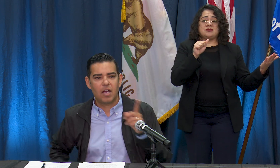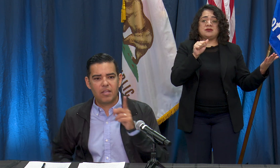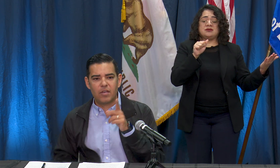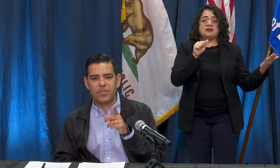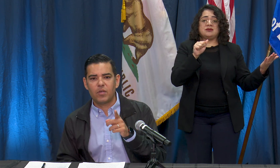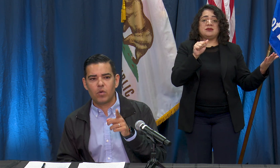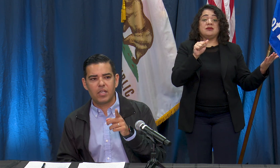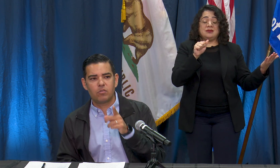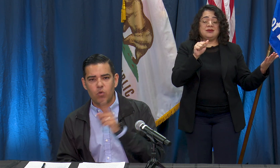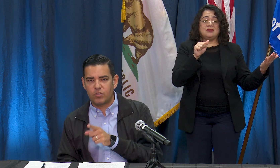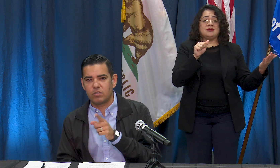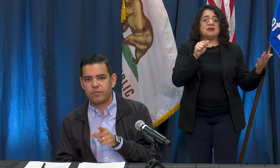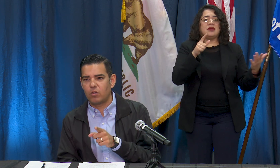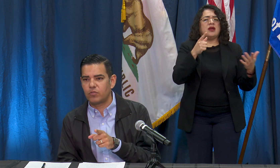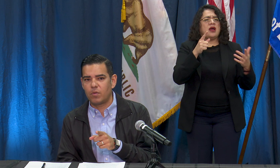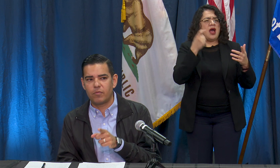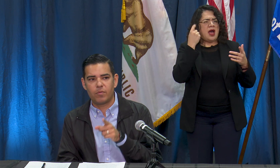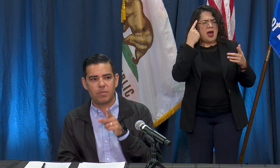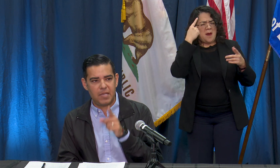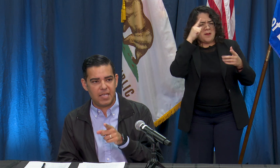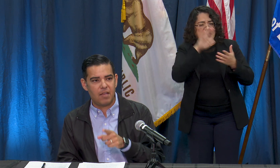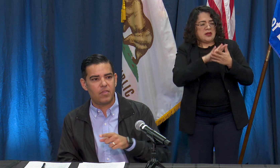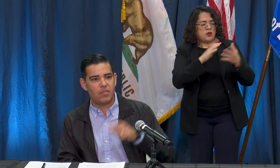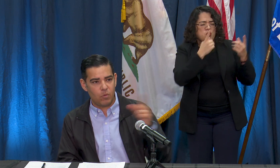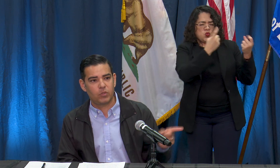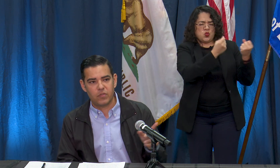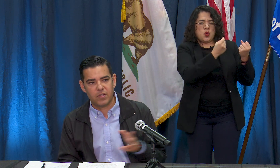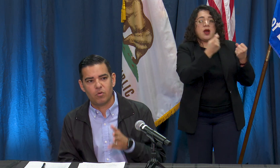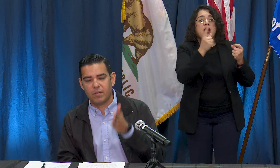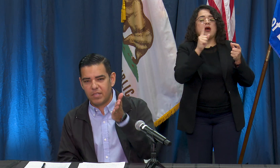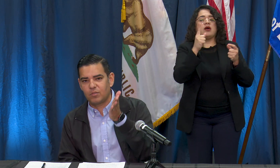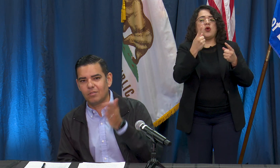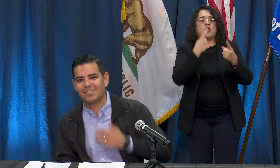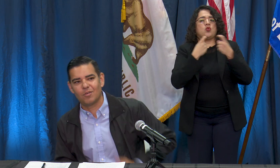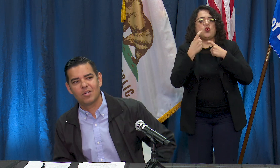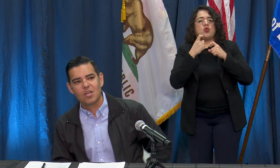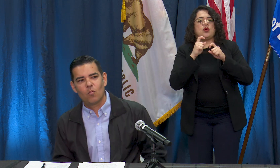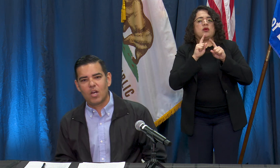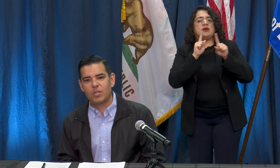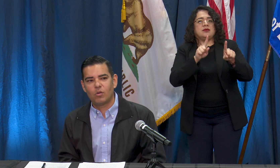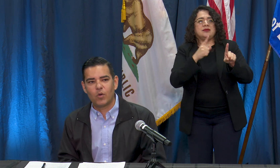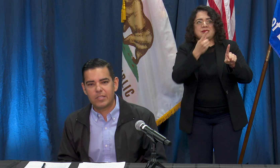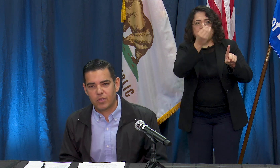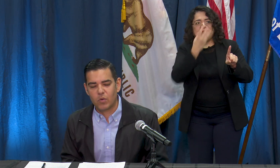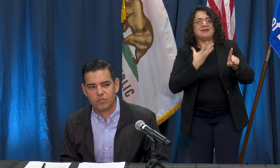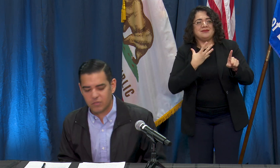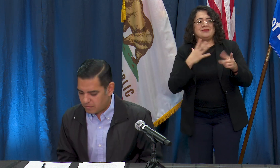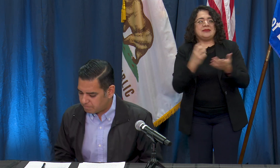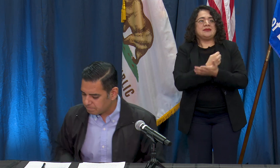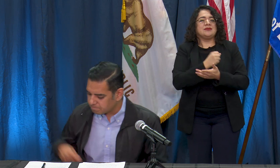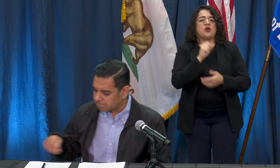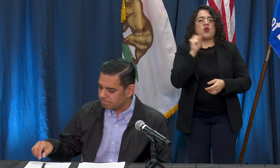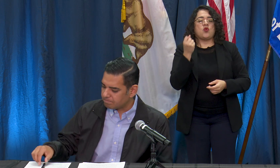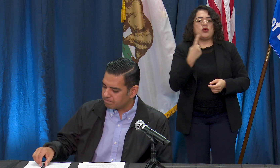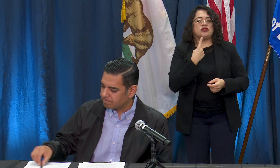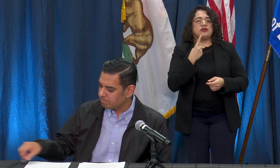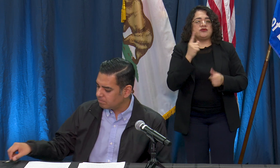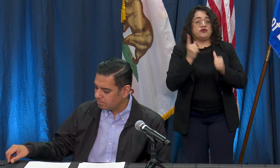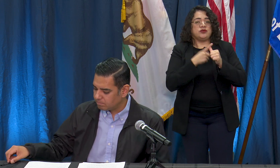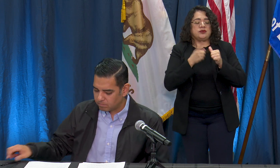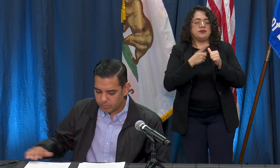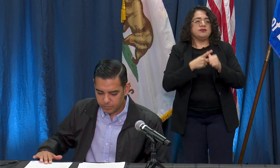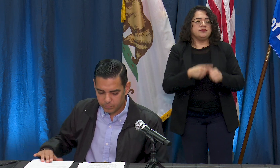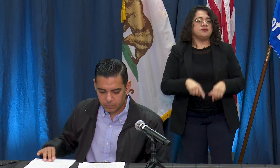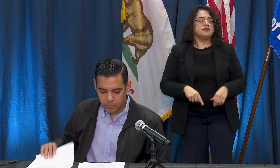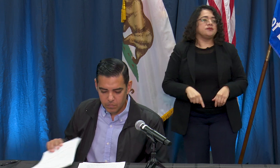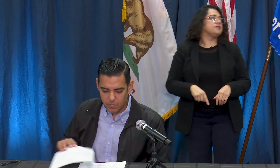actually, I think we're going to do questions first from the media, and then we'll do the summary, I'm being told. So why don't we go ahead and do the questions. Today